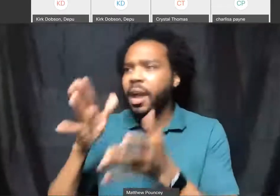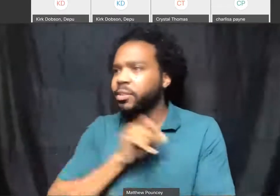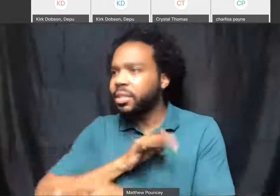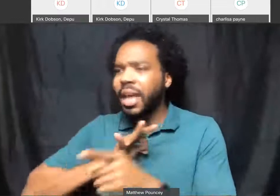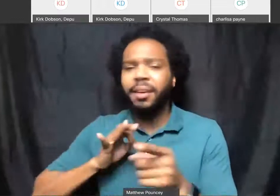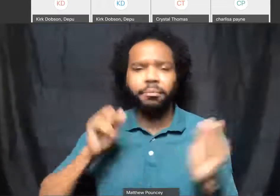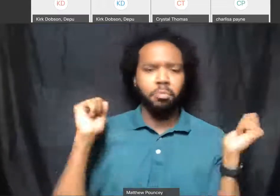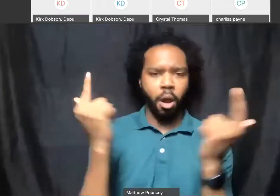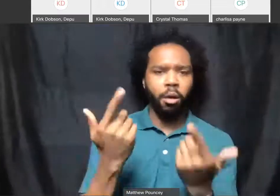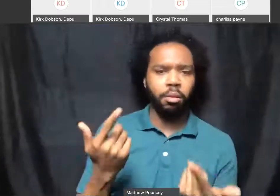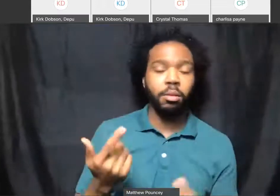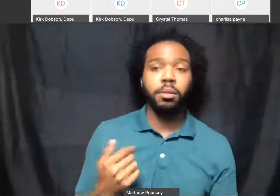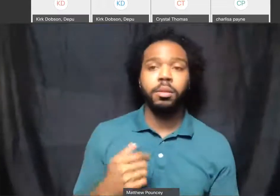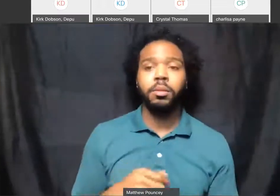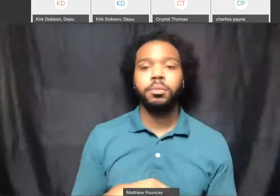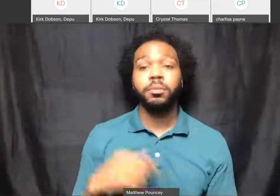because